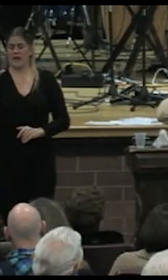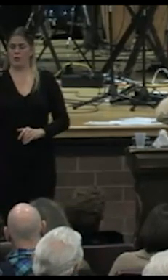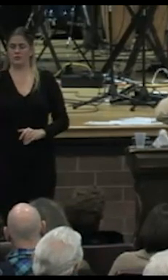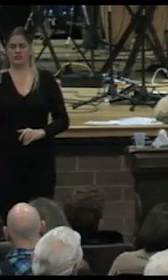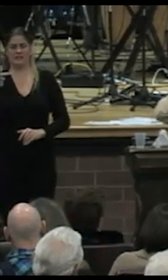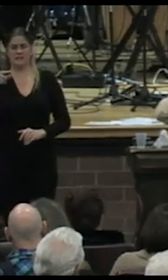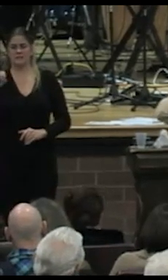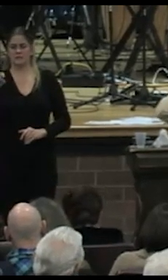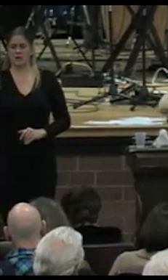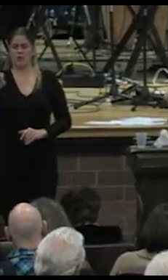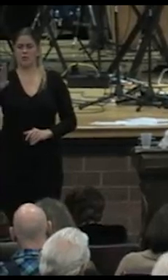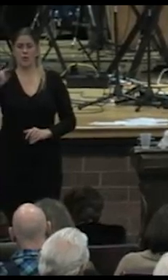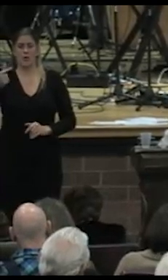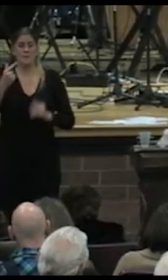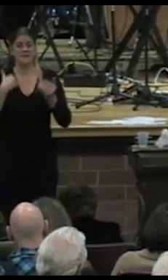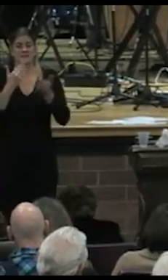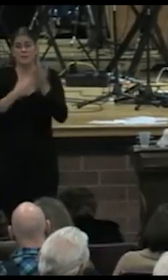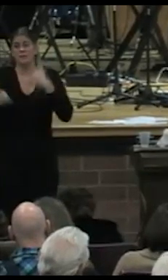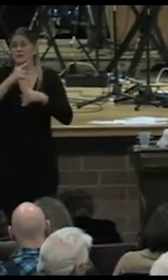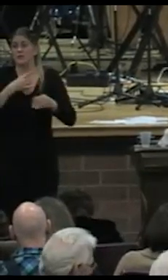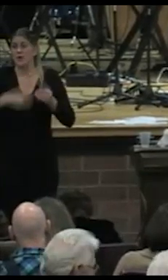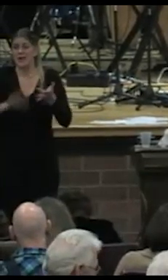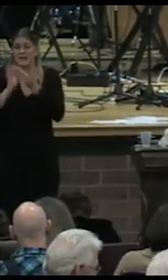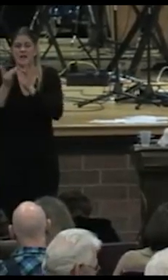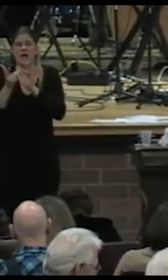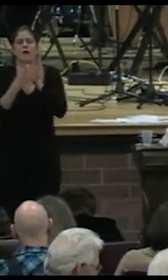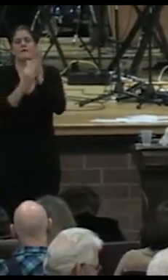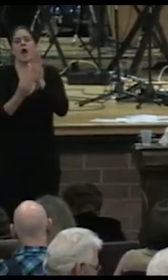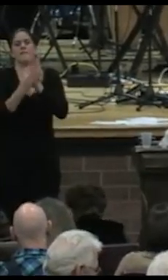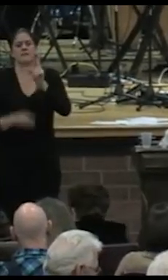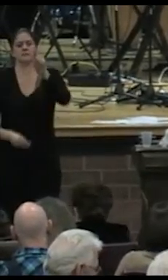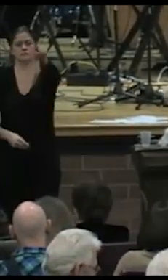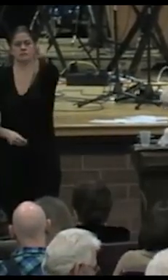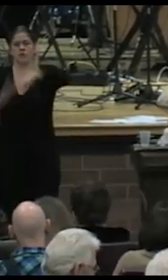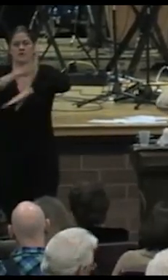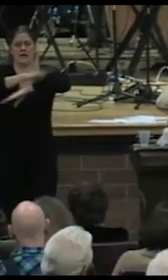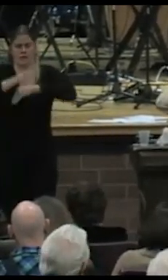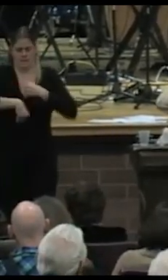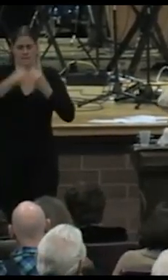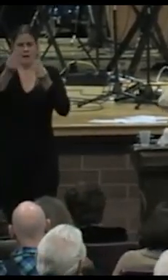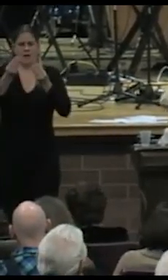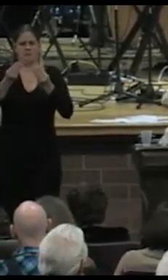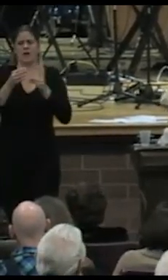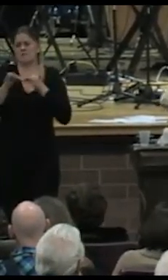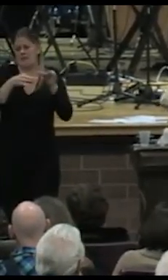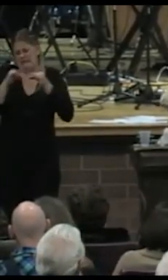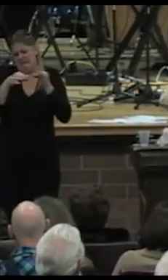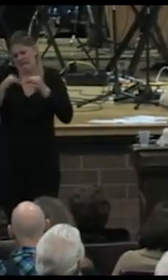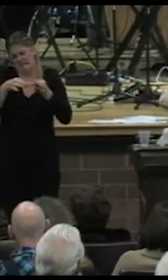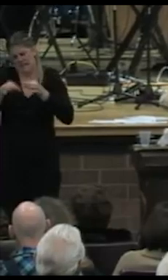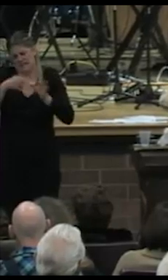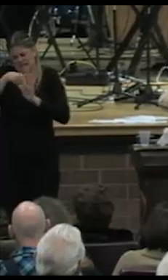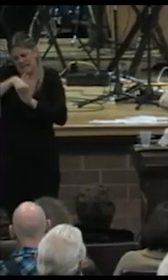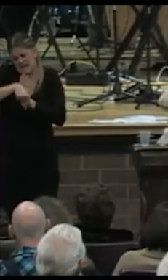I made like 25 copies. They're on the back table. You could just pick one up.